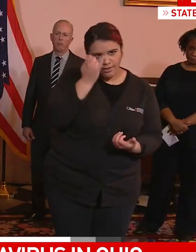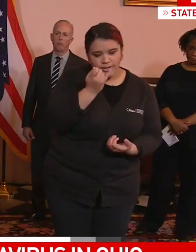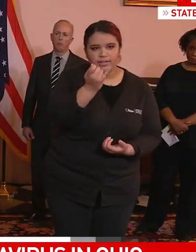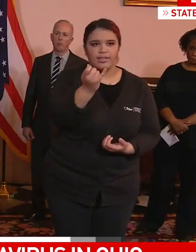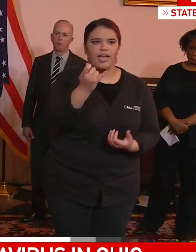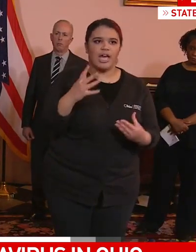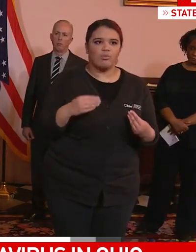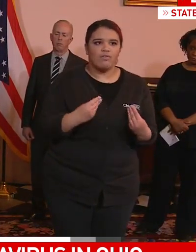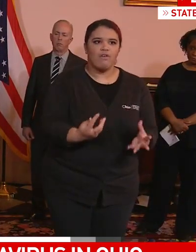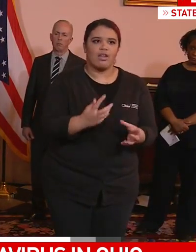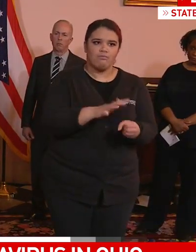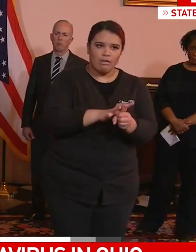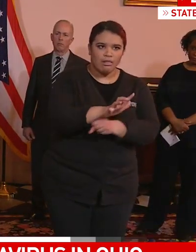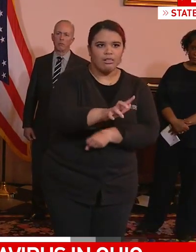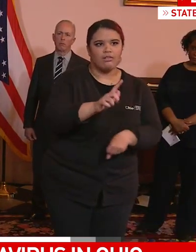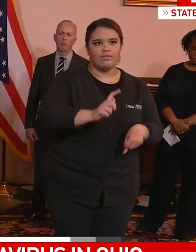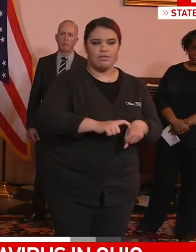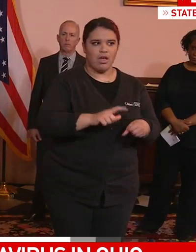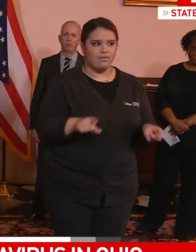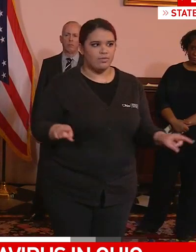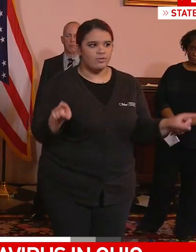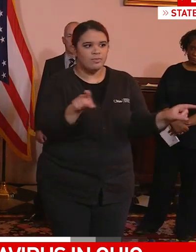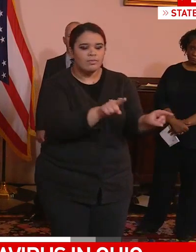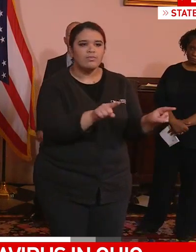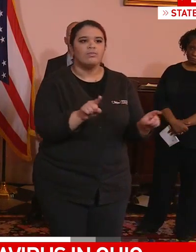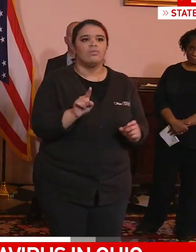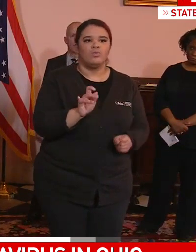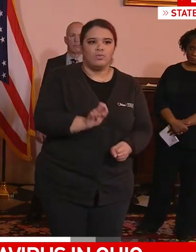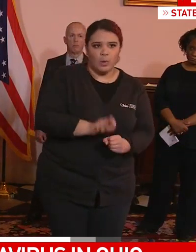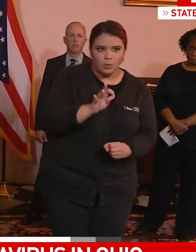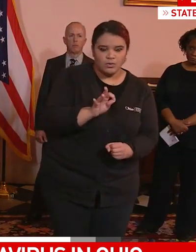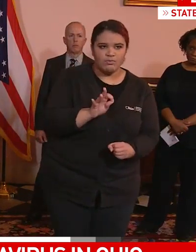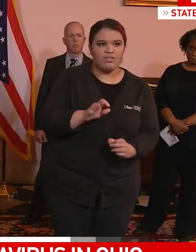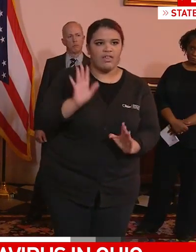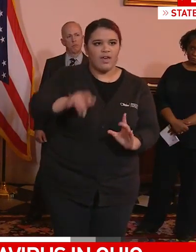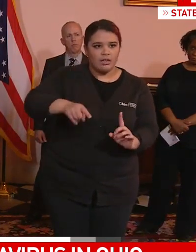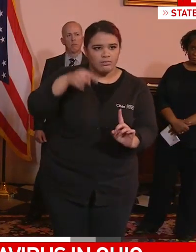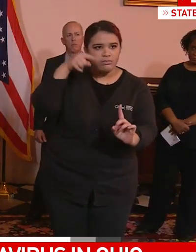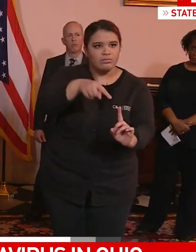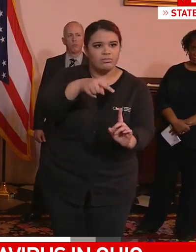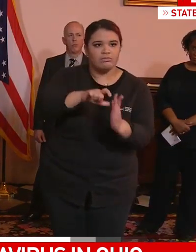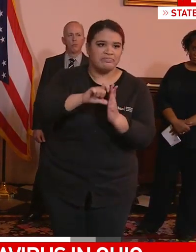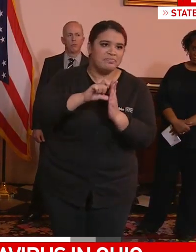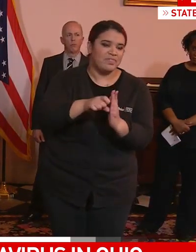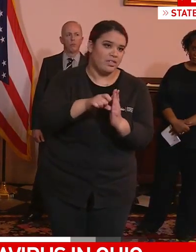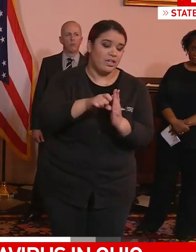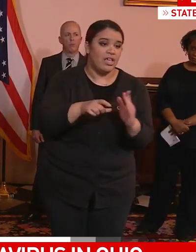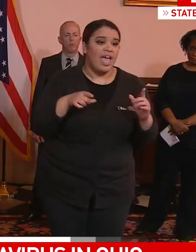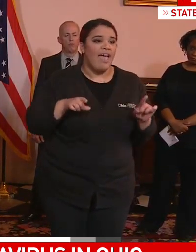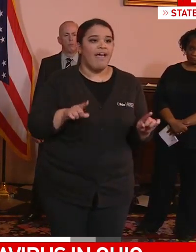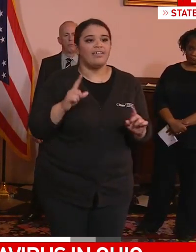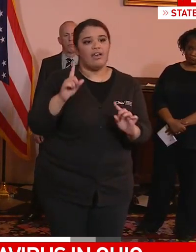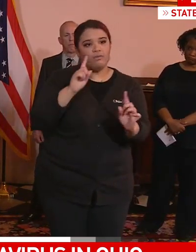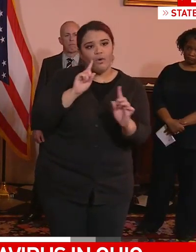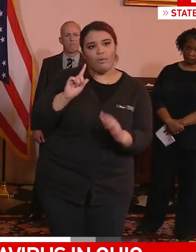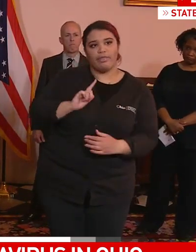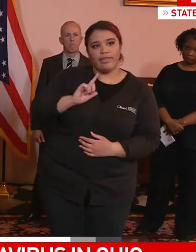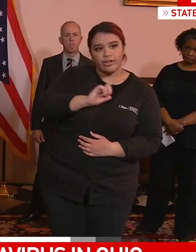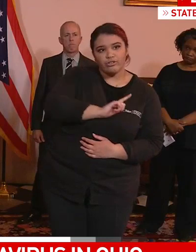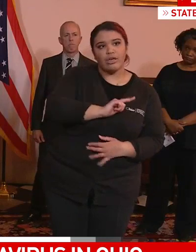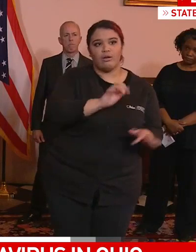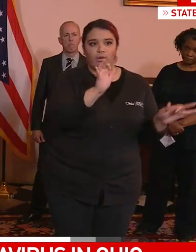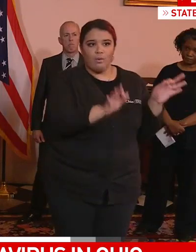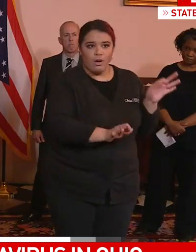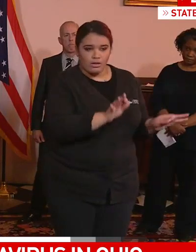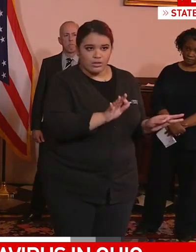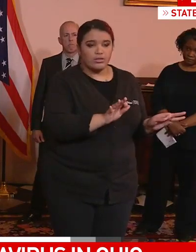And that's kind of the bottom line as we talk to the state legislature, as we talk to the courts. That's what